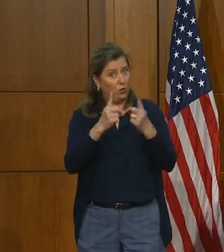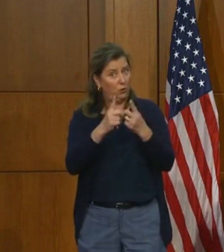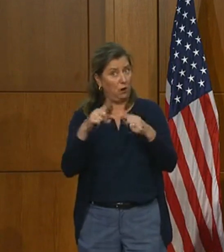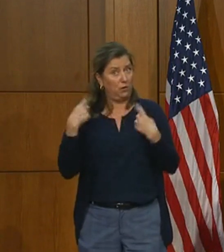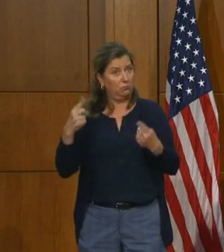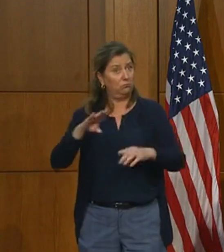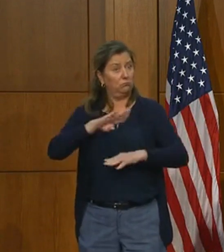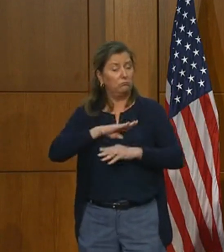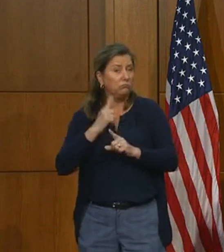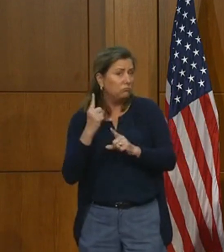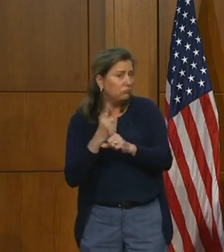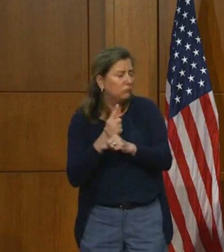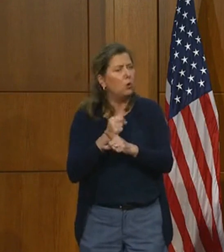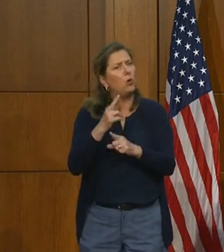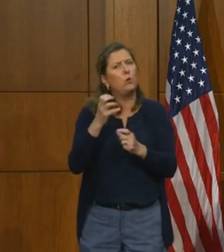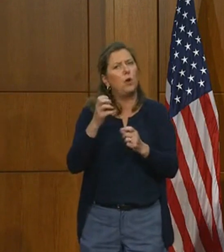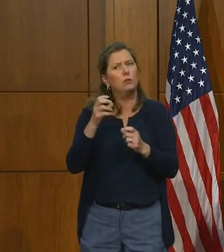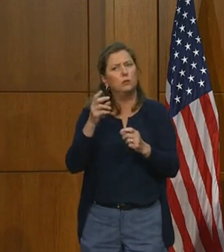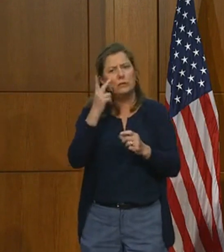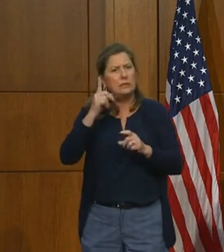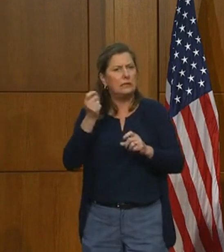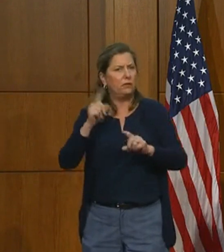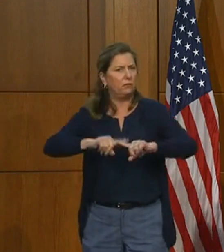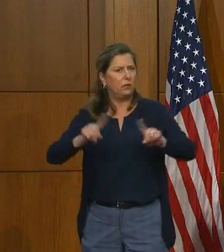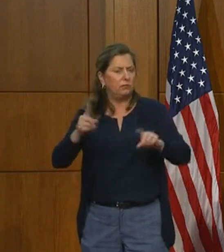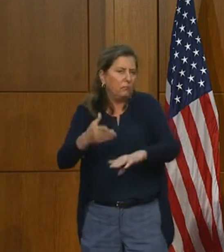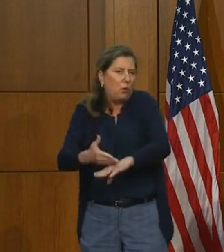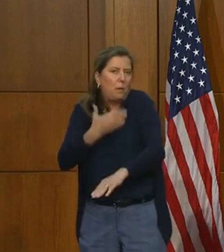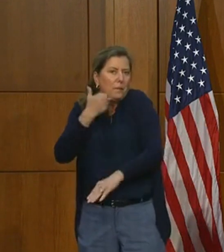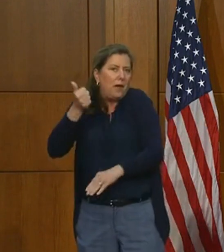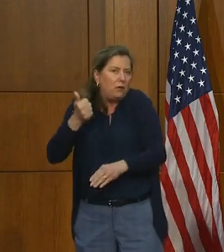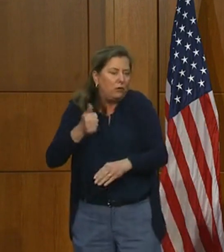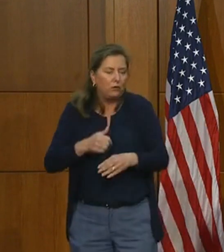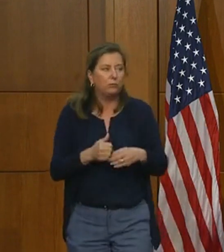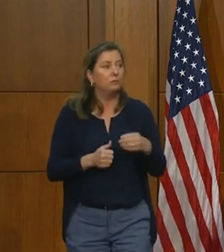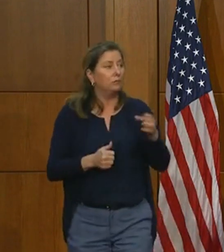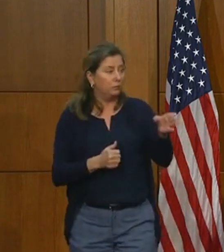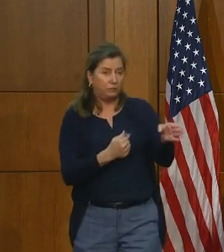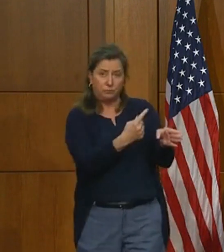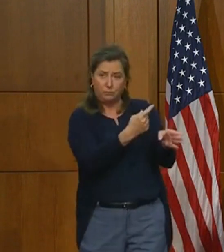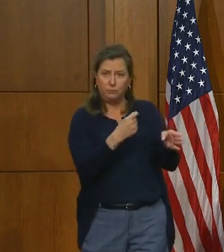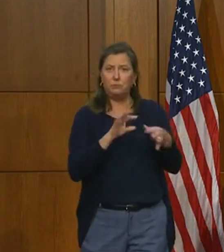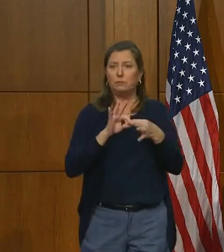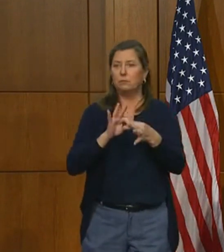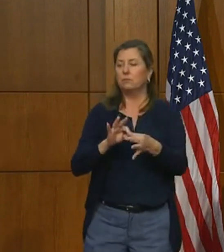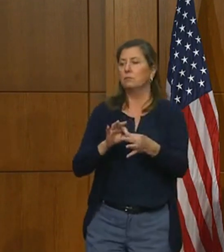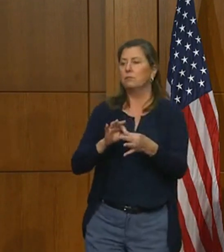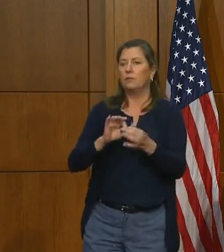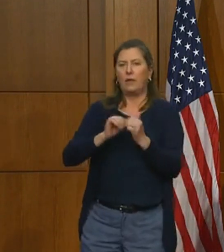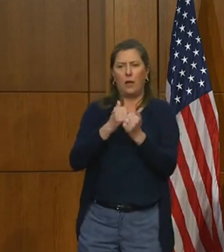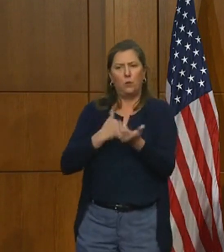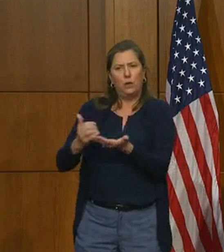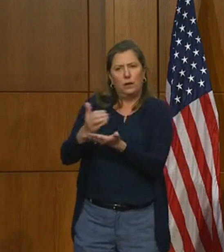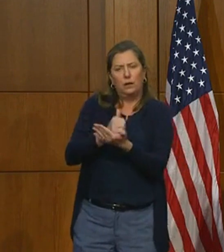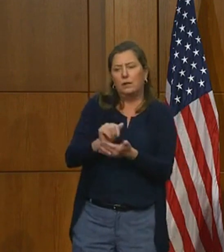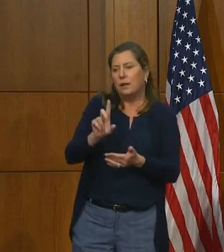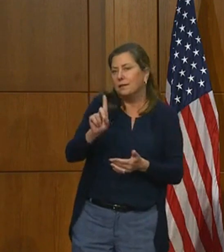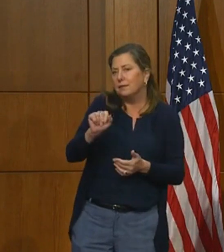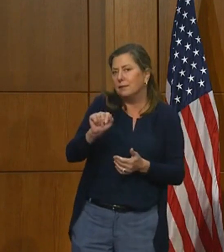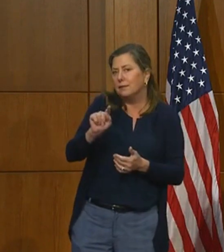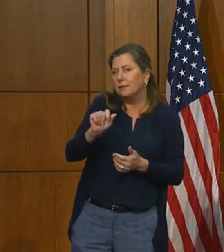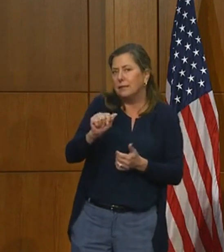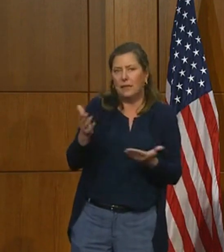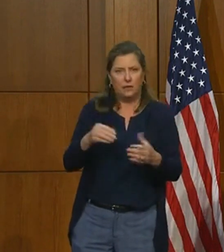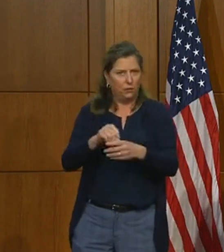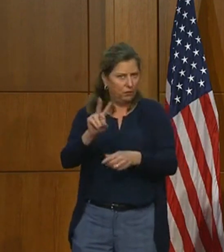been satisfactory, or would you like to have seen it done better? Yeah, your question is regarding the collection of data in Virginia,